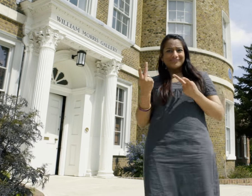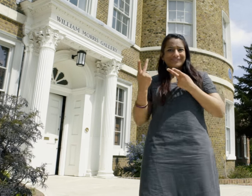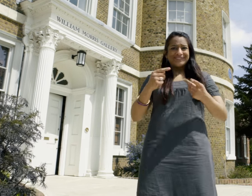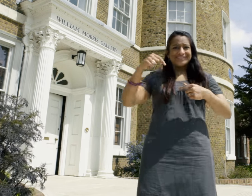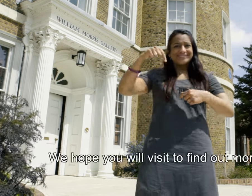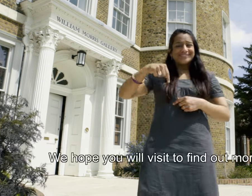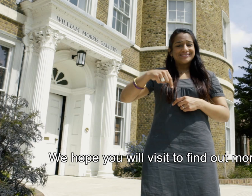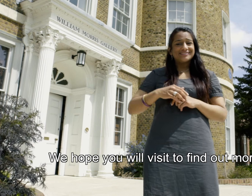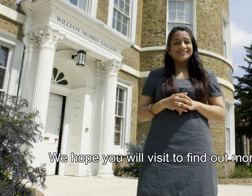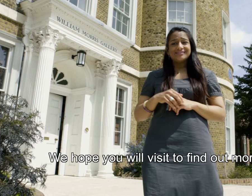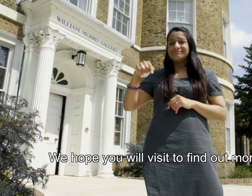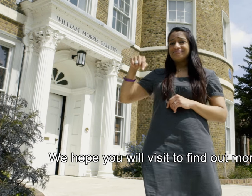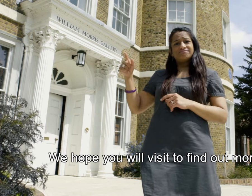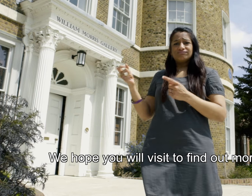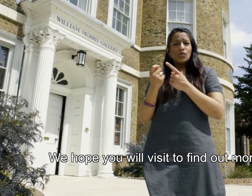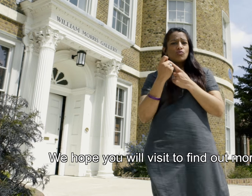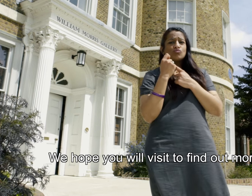we hope you will visit to find out more